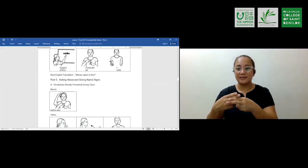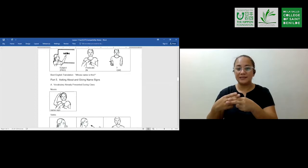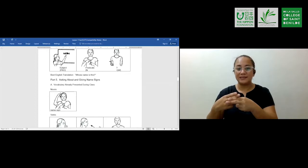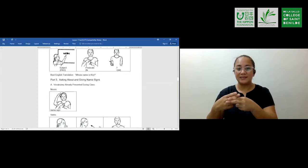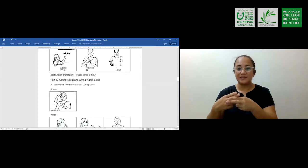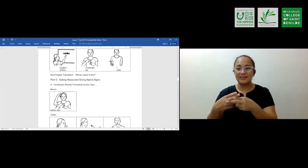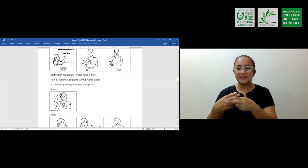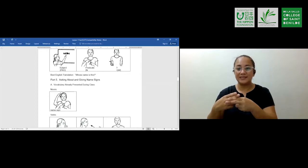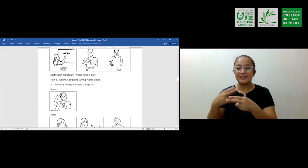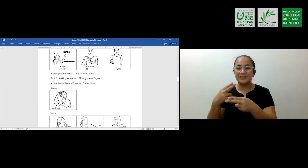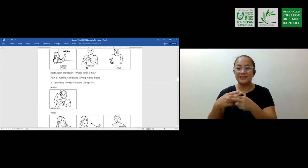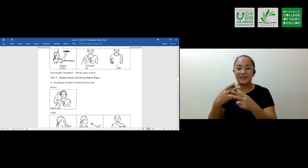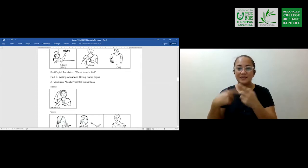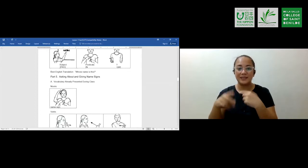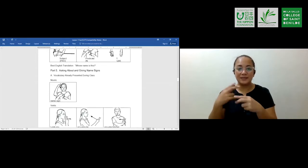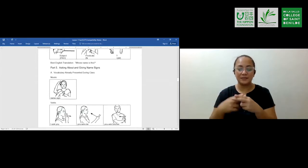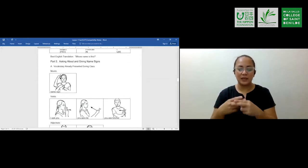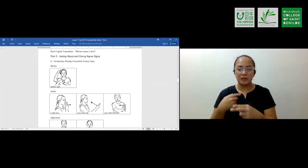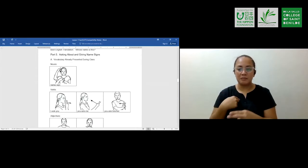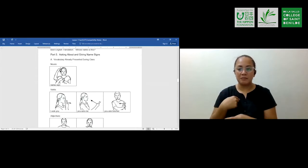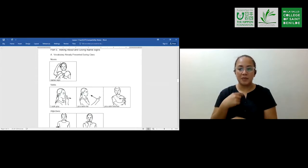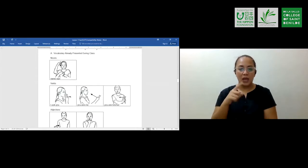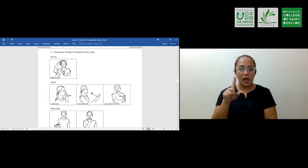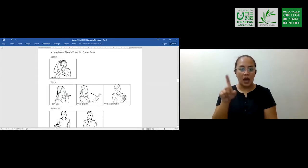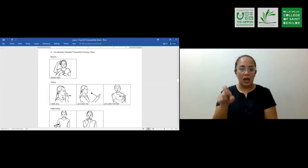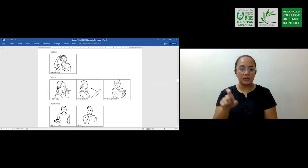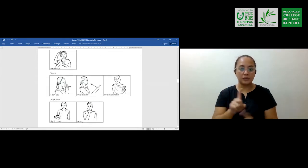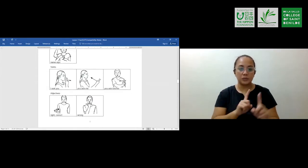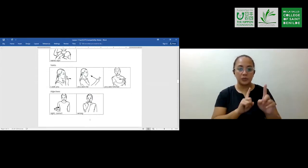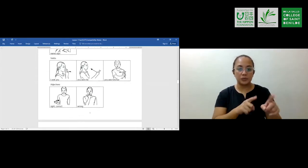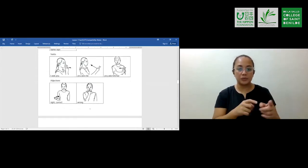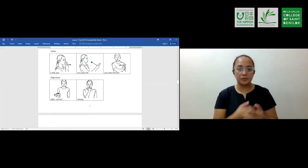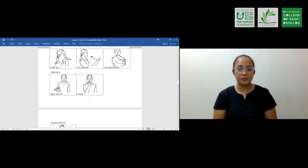Okay, how to ask and respond to name signs.